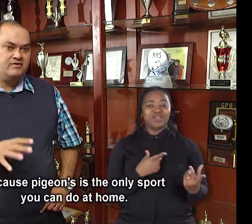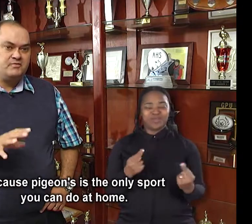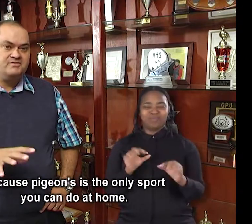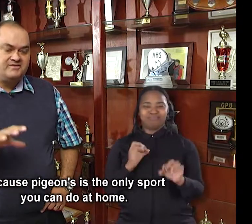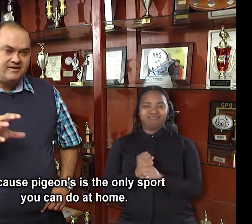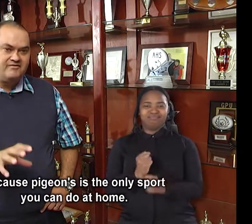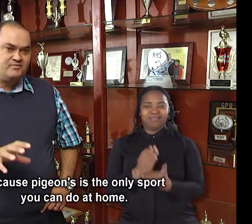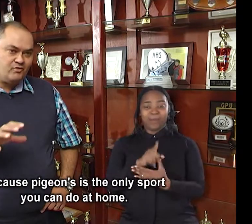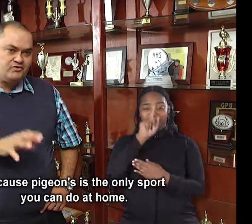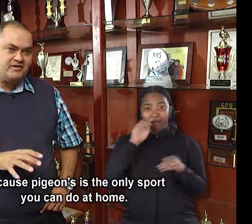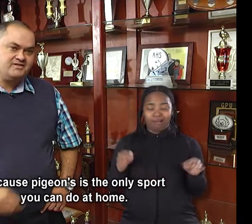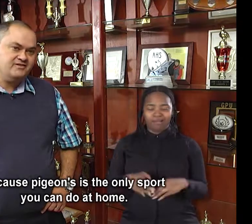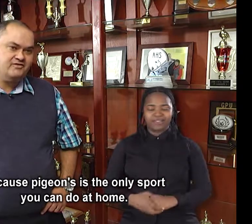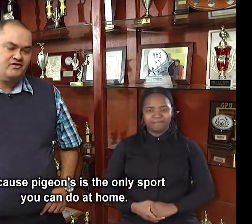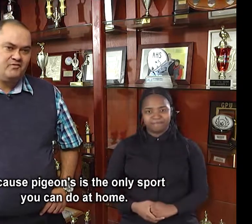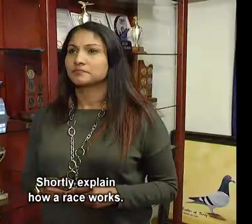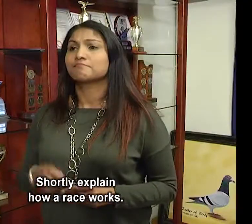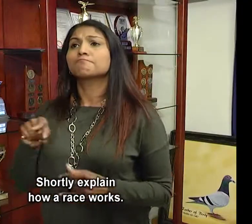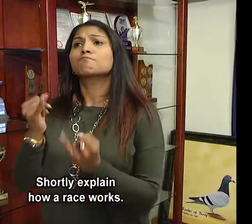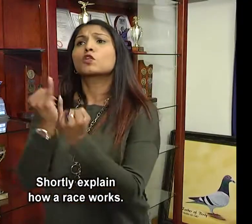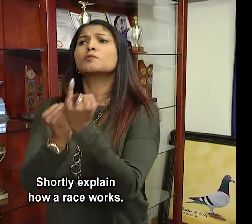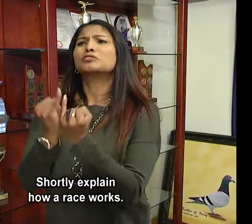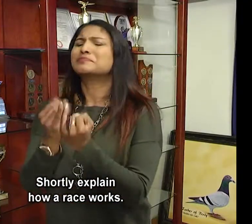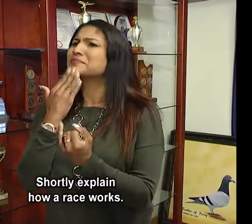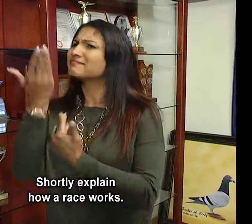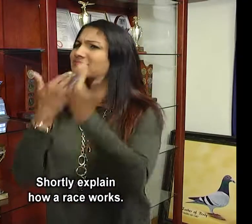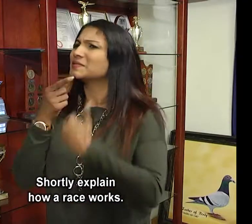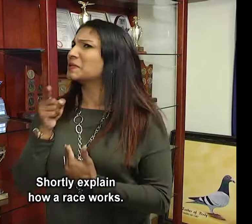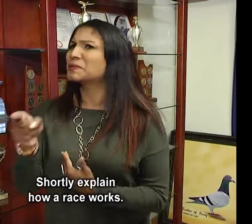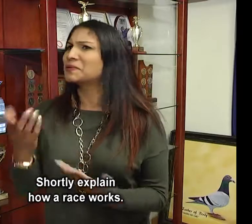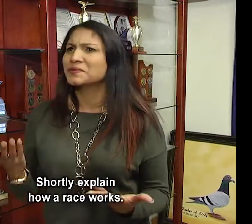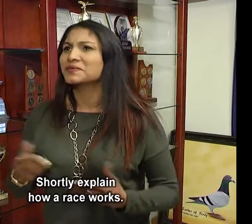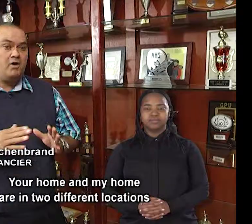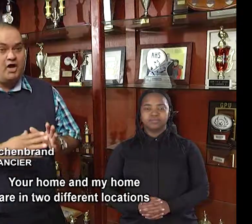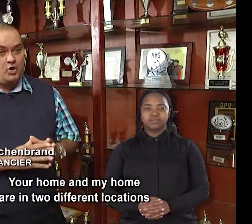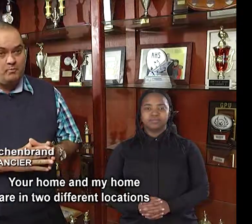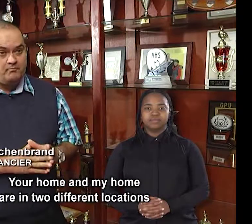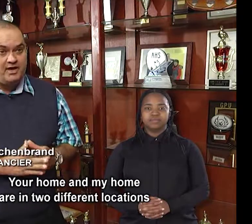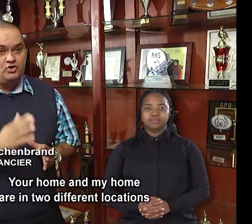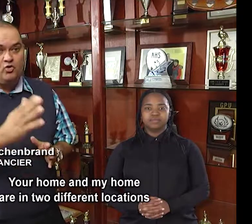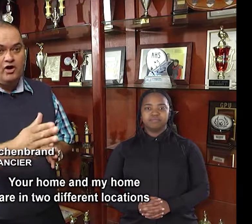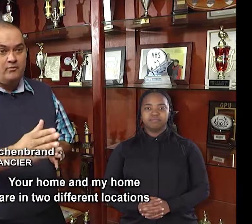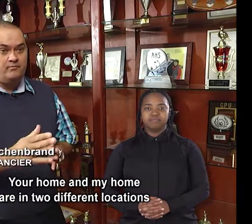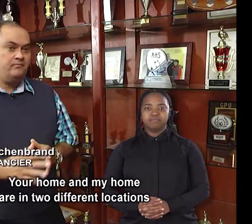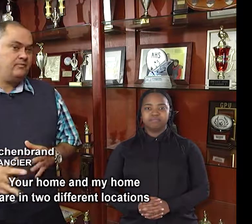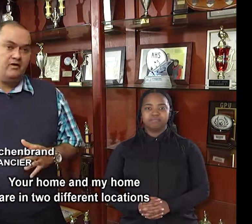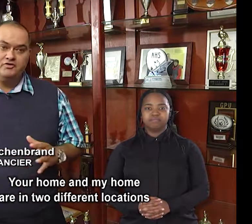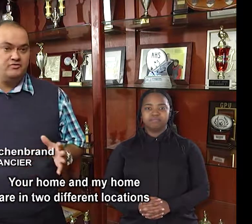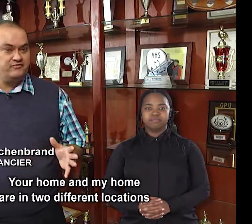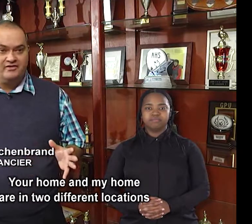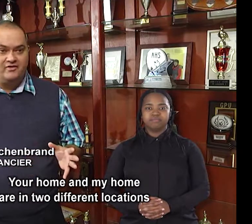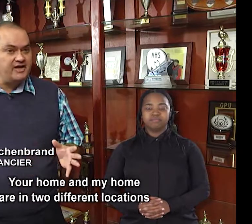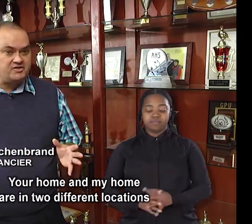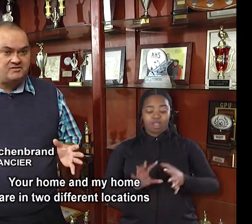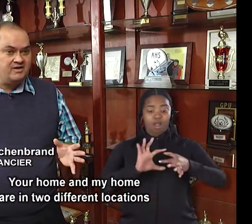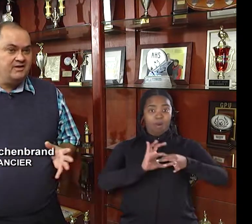home, because pigeons is the only sport you can actually do at your home. Shortly explain how a race works. My home and your home are